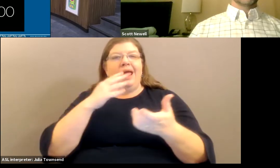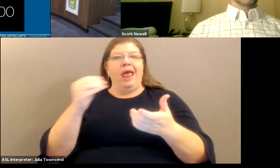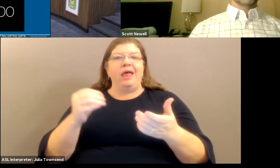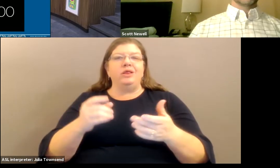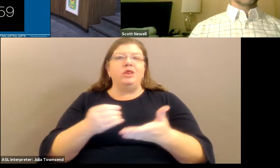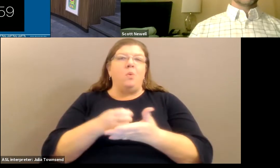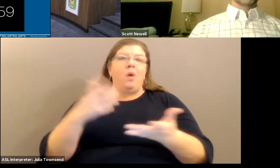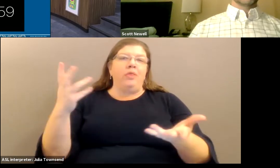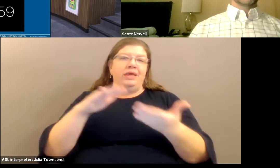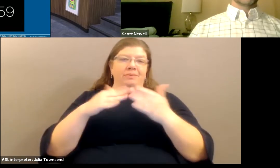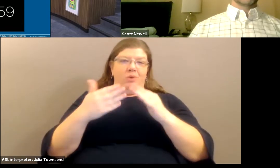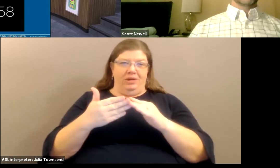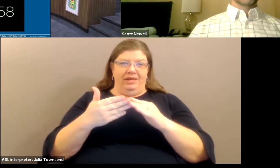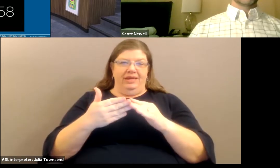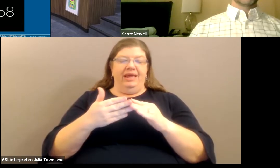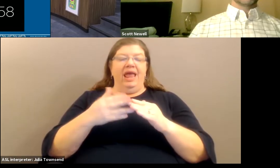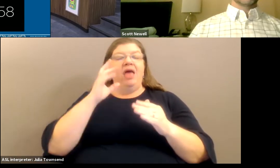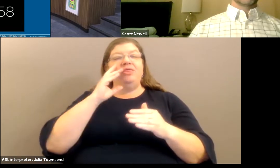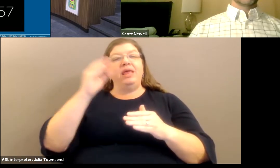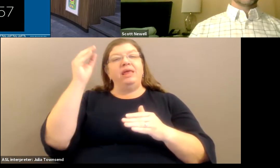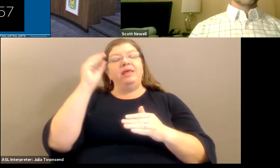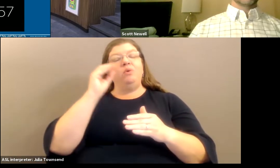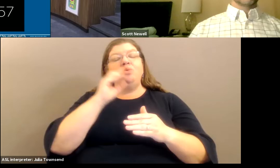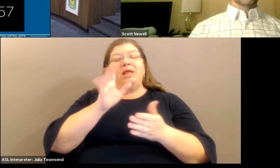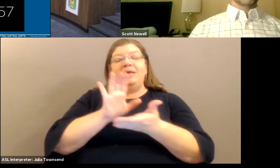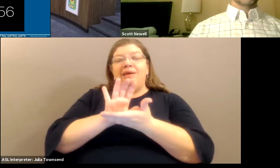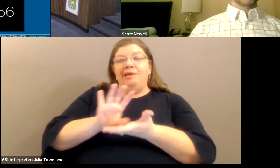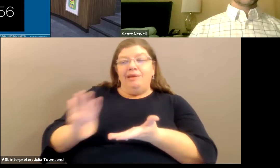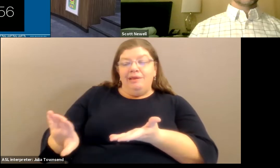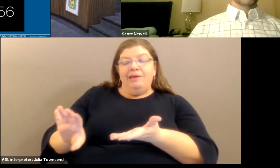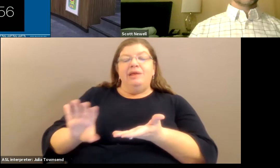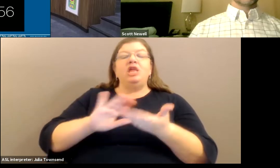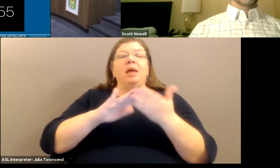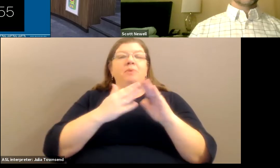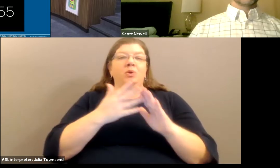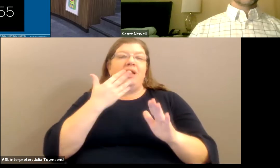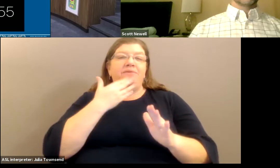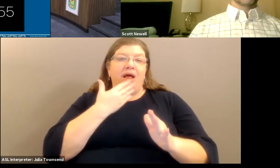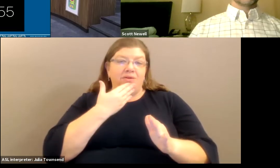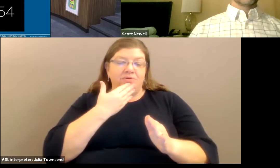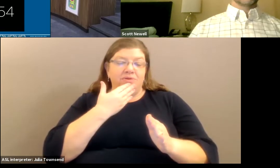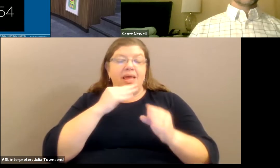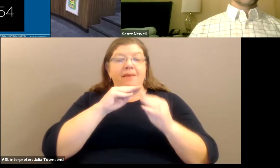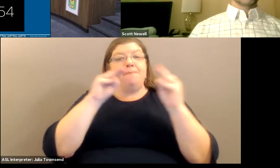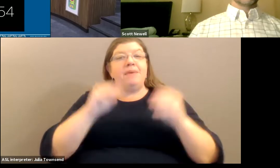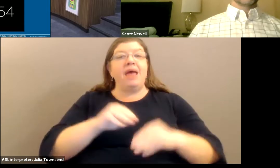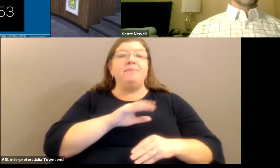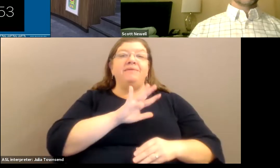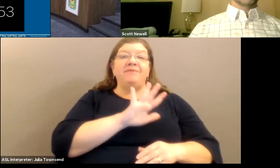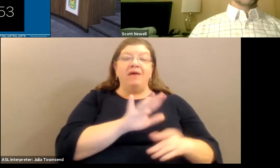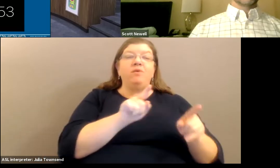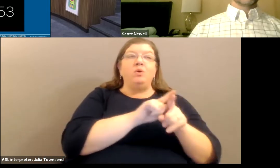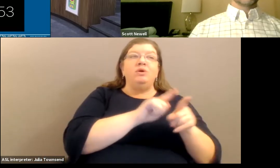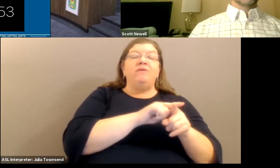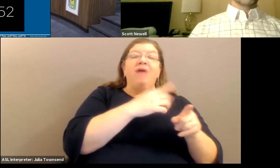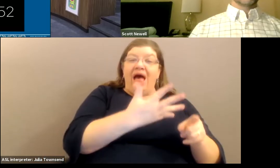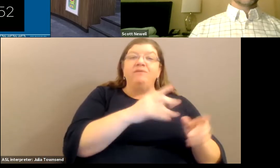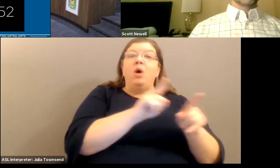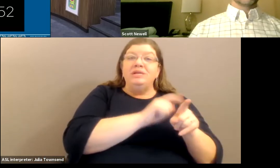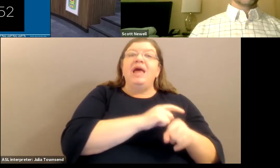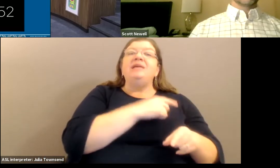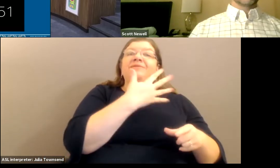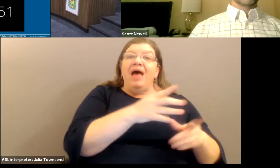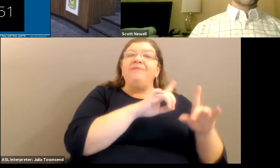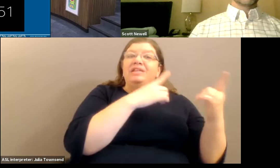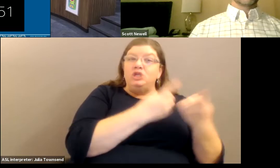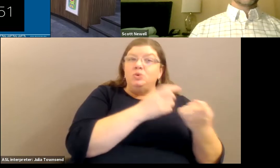of drowning out the voices of communities of color. Although map 5 also has 5 districts as well, it